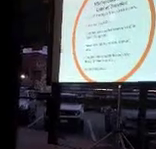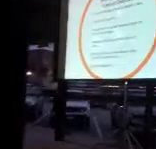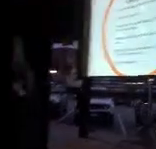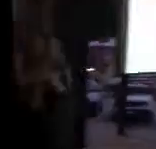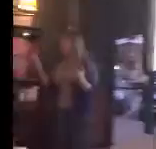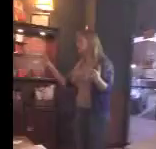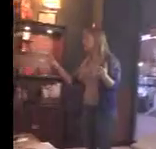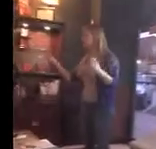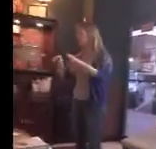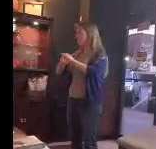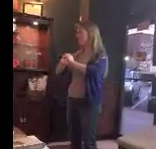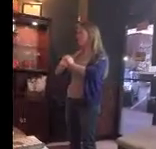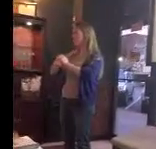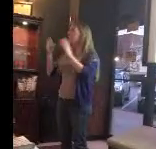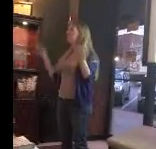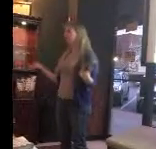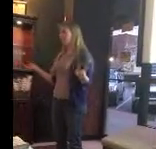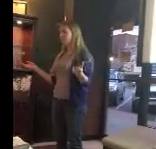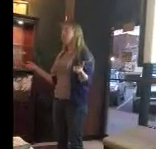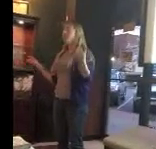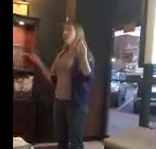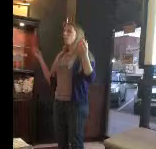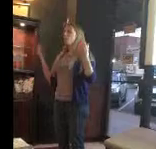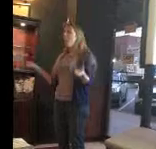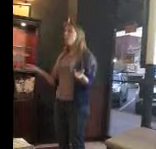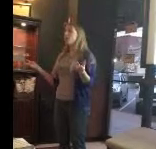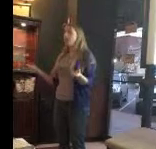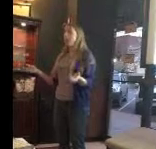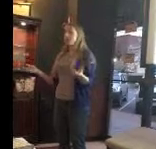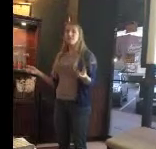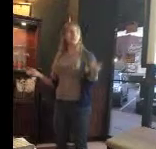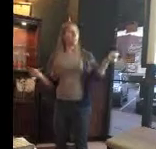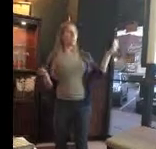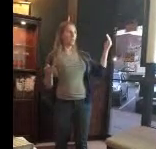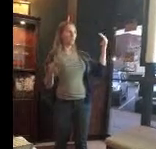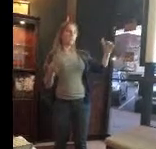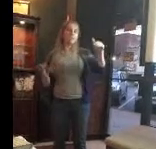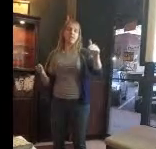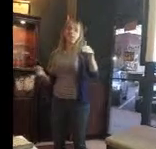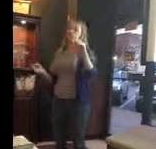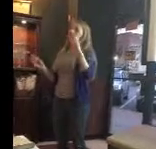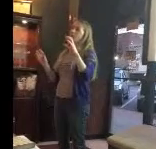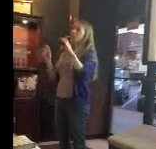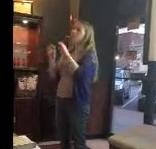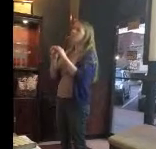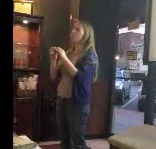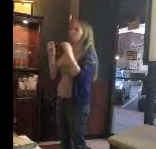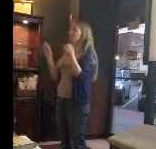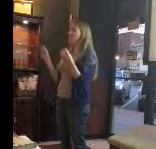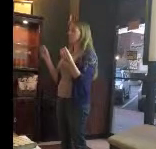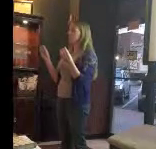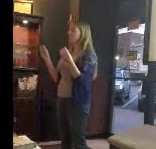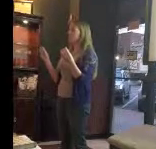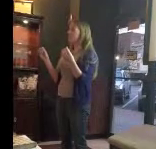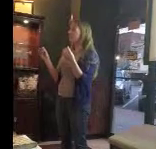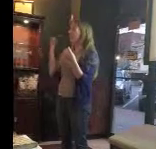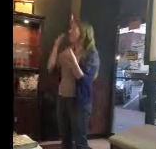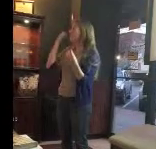Okay, not a 0, just completely missing. The problem with that is, if you're just going to count the stuff that you have complete cases for, if you only have